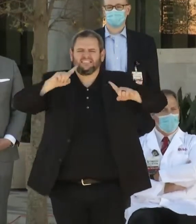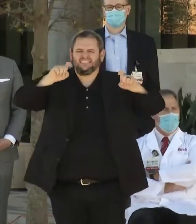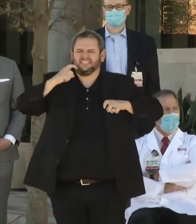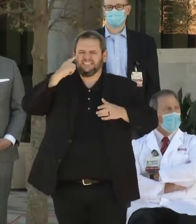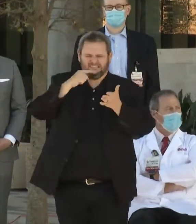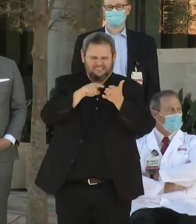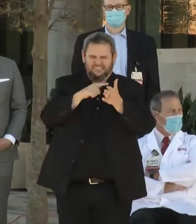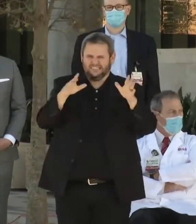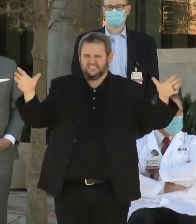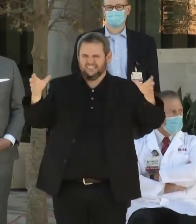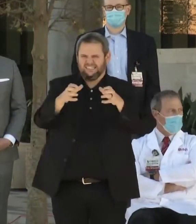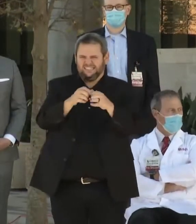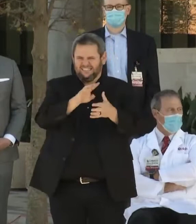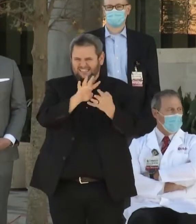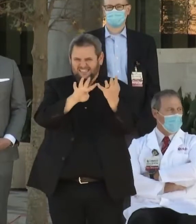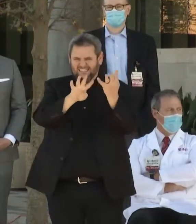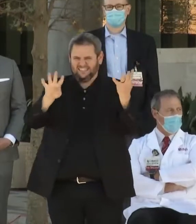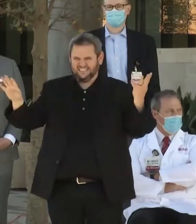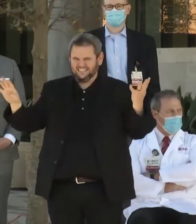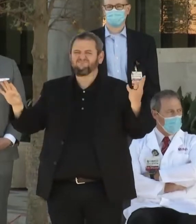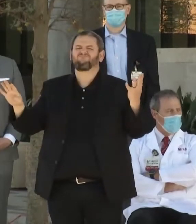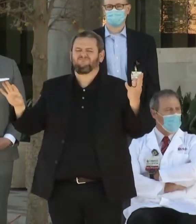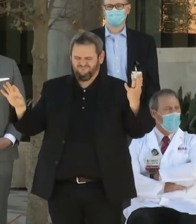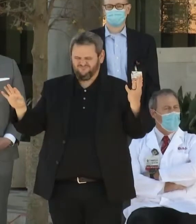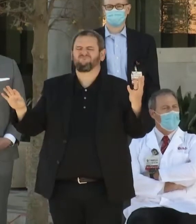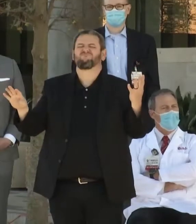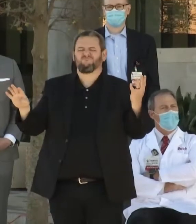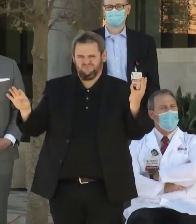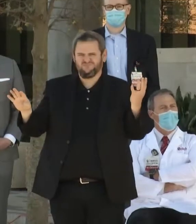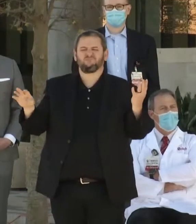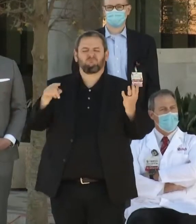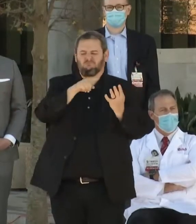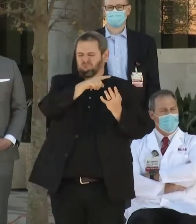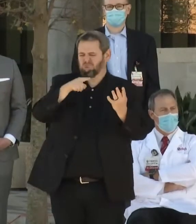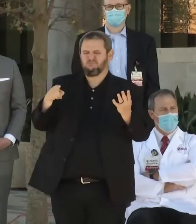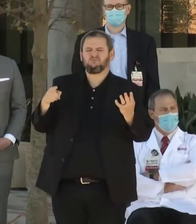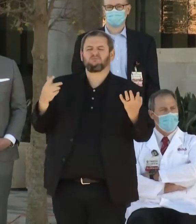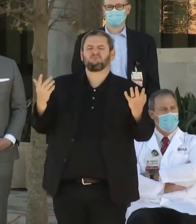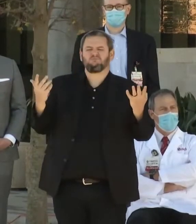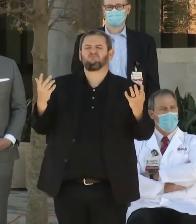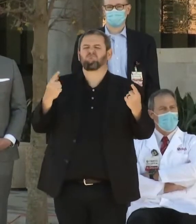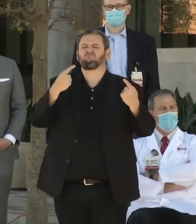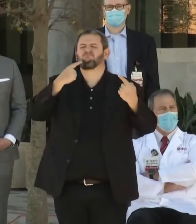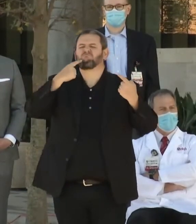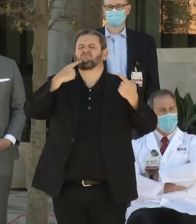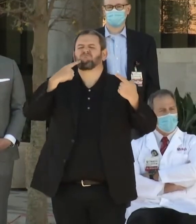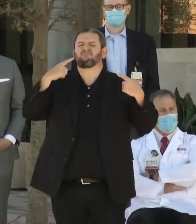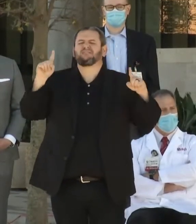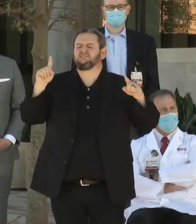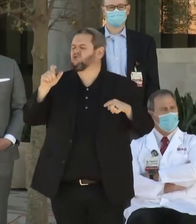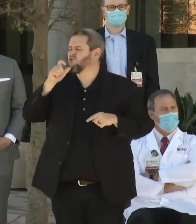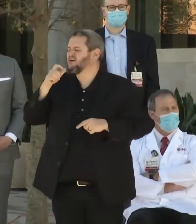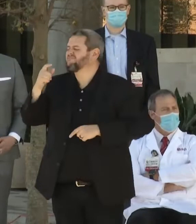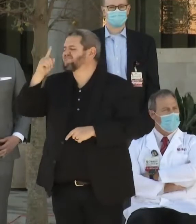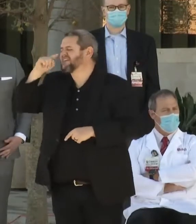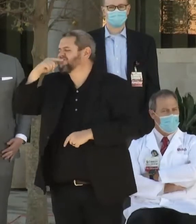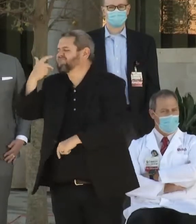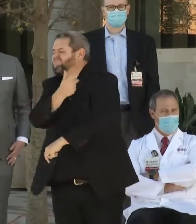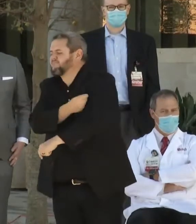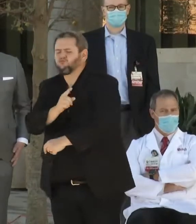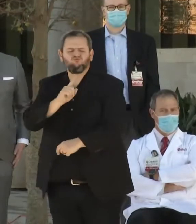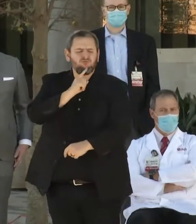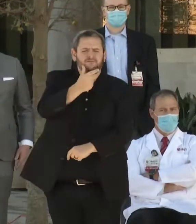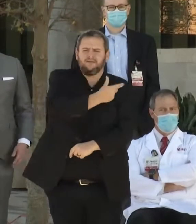vaccine is more effective at preventing COVID-19 than the placebo. Several other vaccines are also in